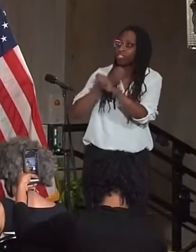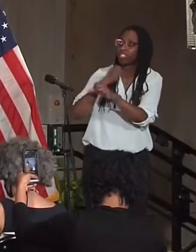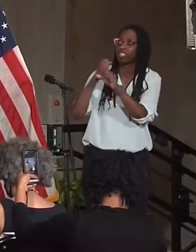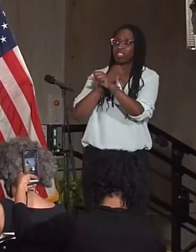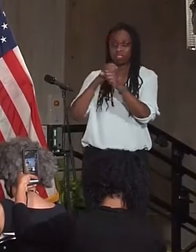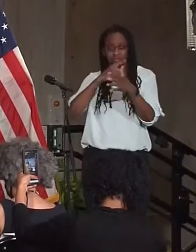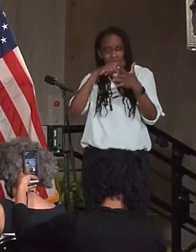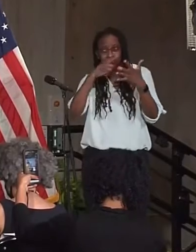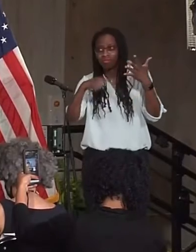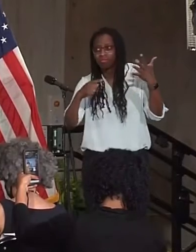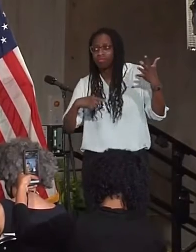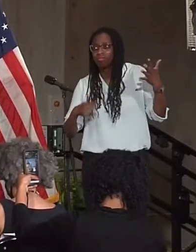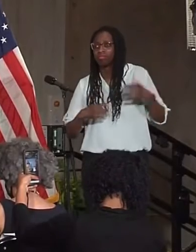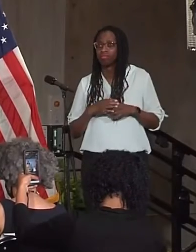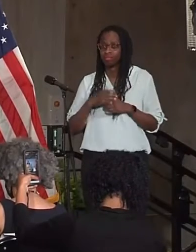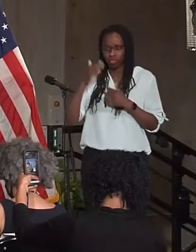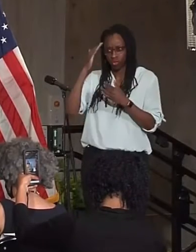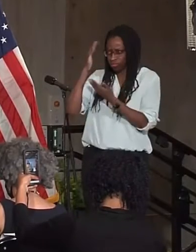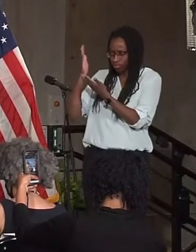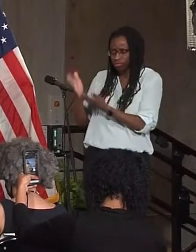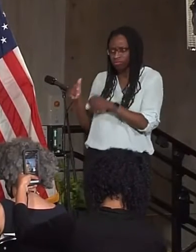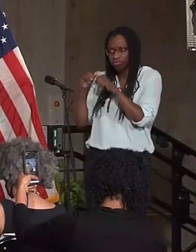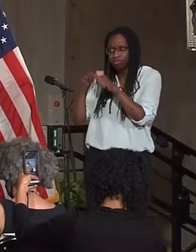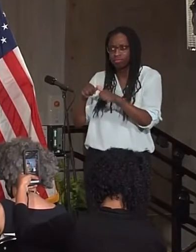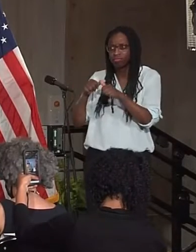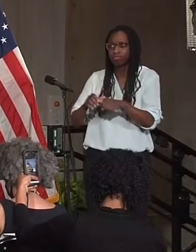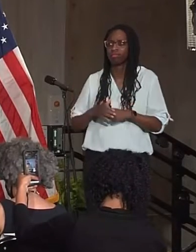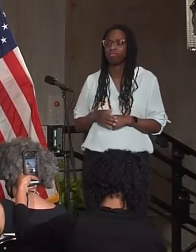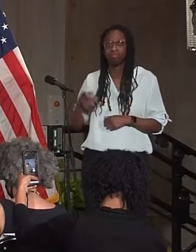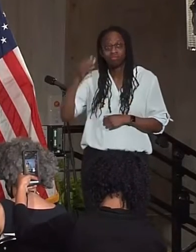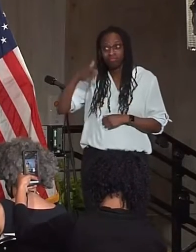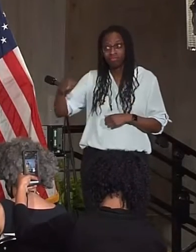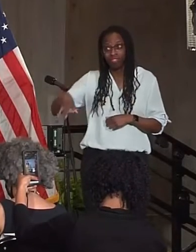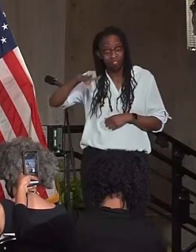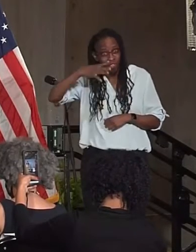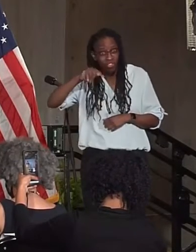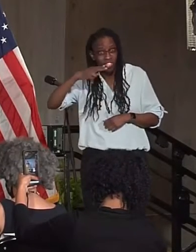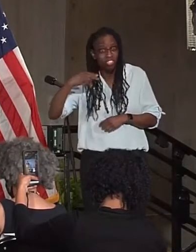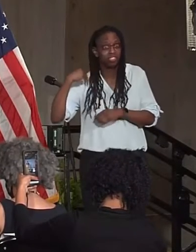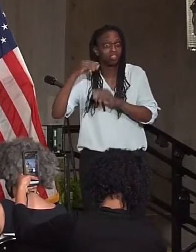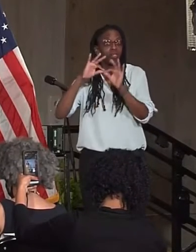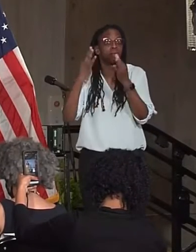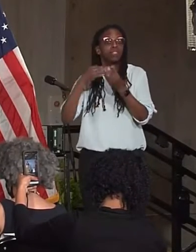of Roxbury, ready for a time such as this.